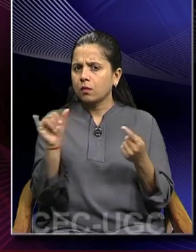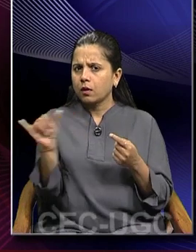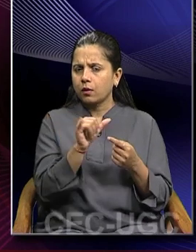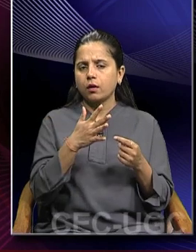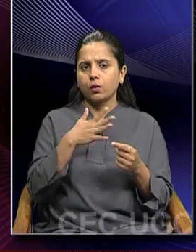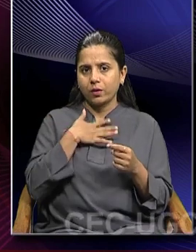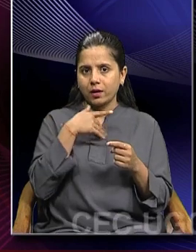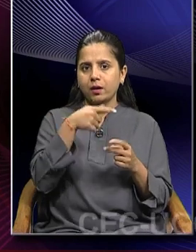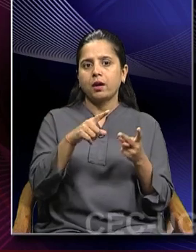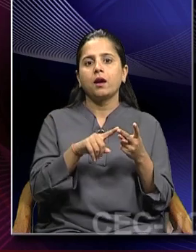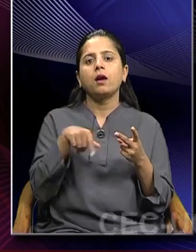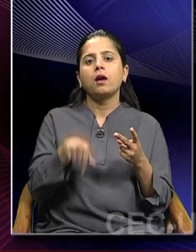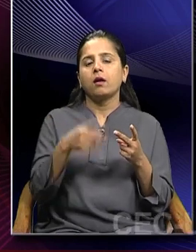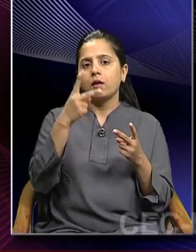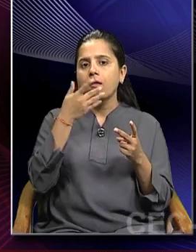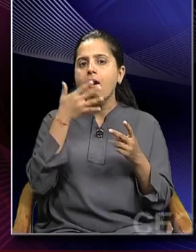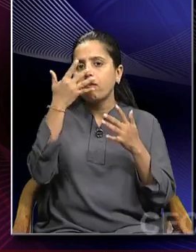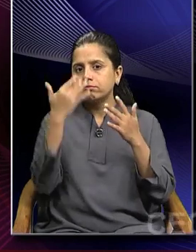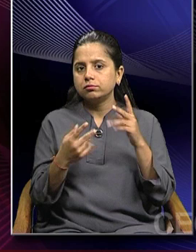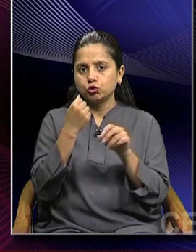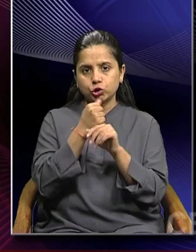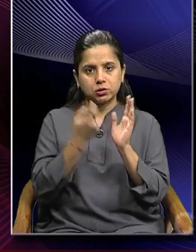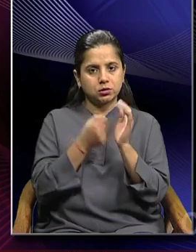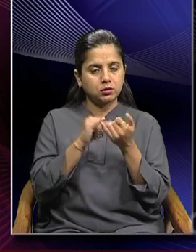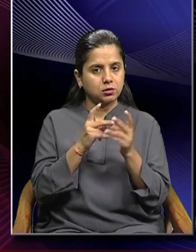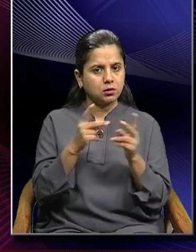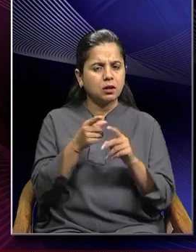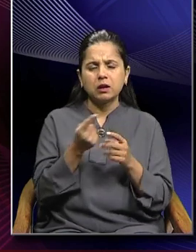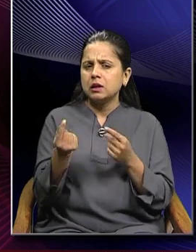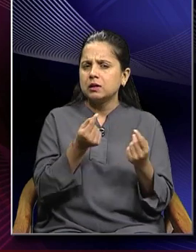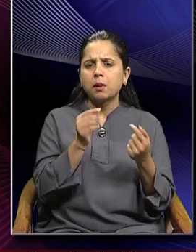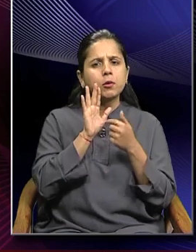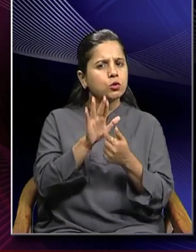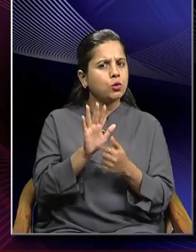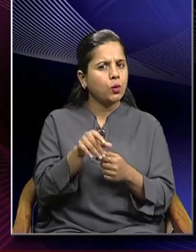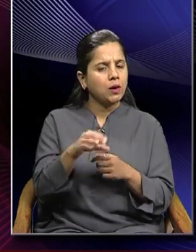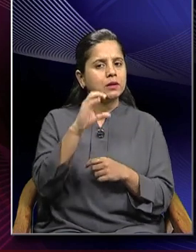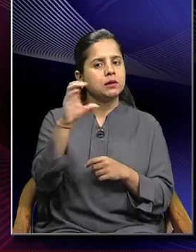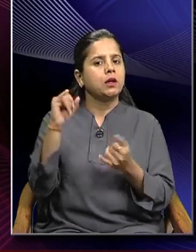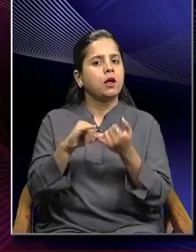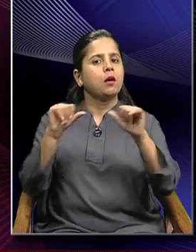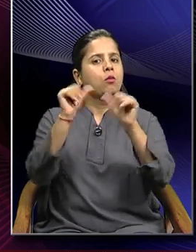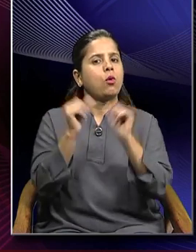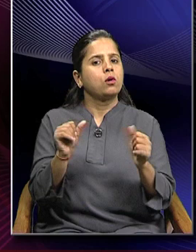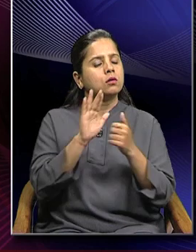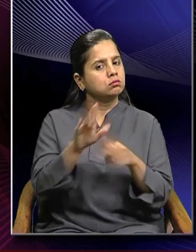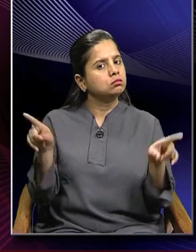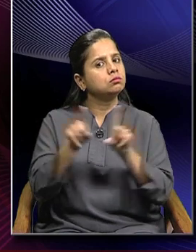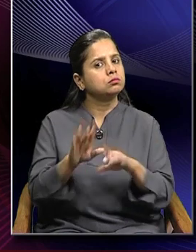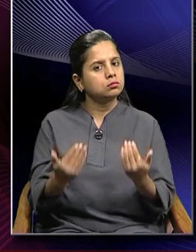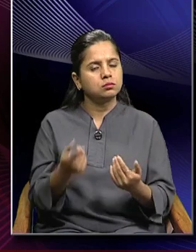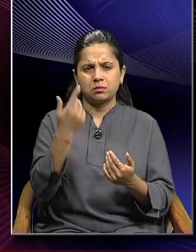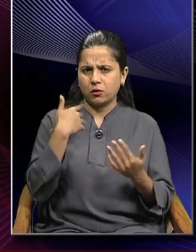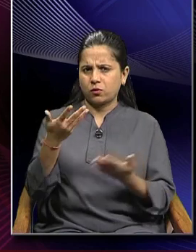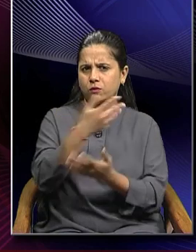and saffron approaches to life is very much represented by the CCS model also. We also